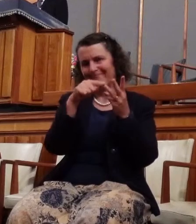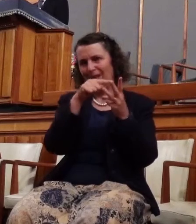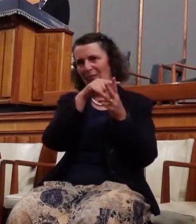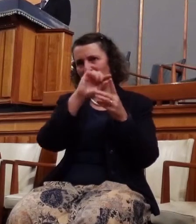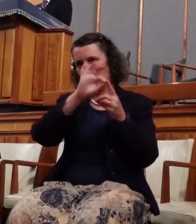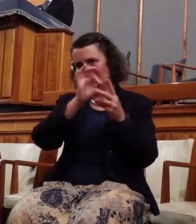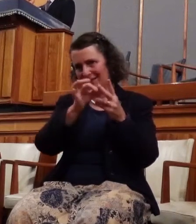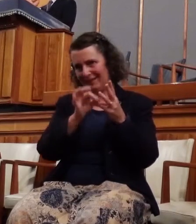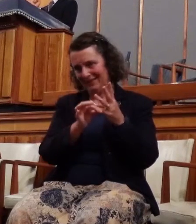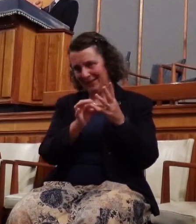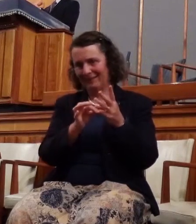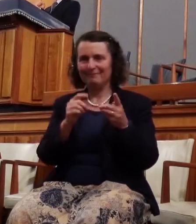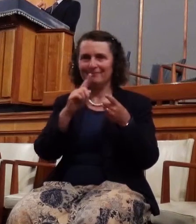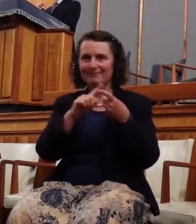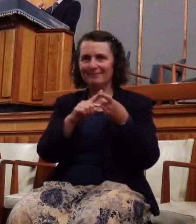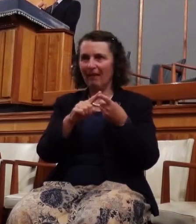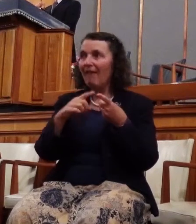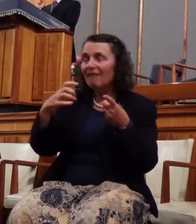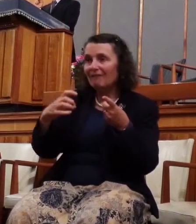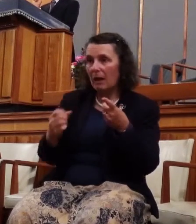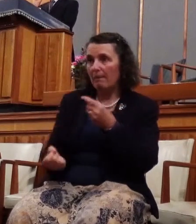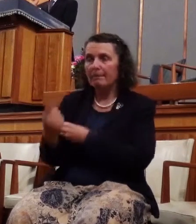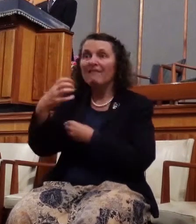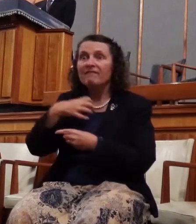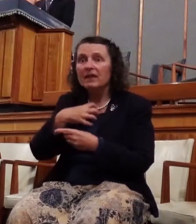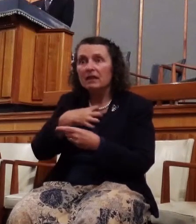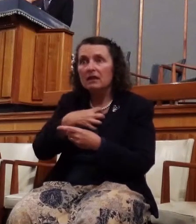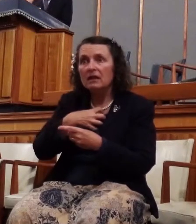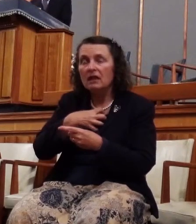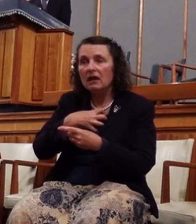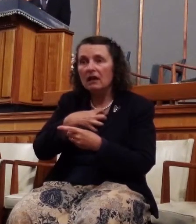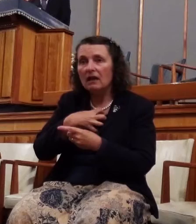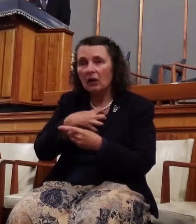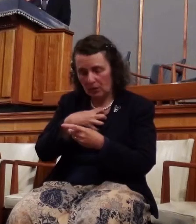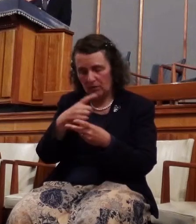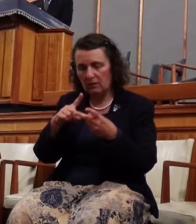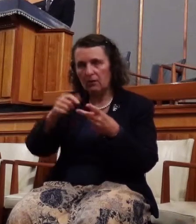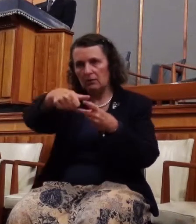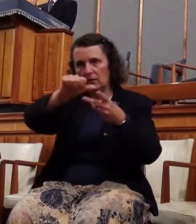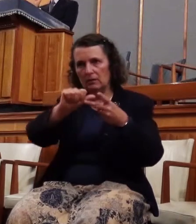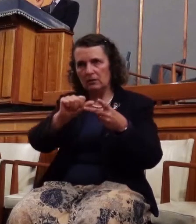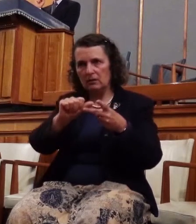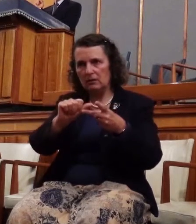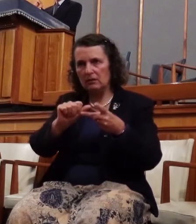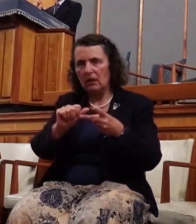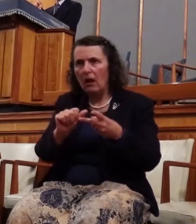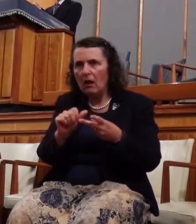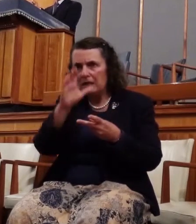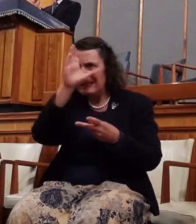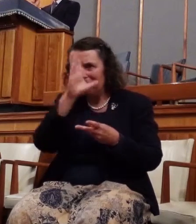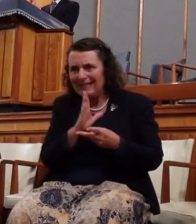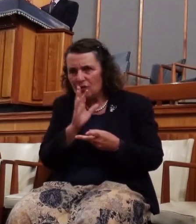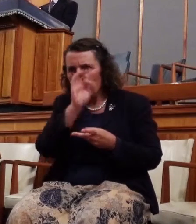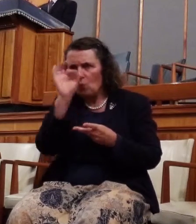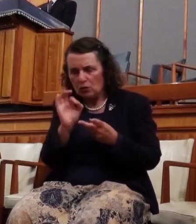fear. Because of that fear, there was a very serious question. And because of that question,